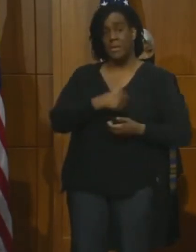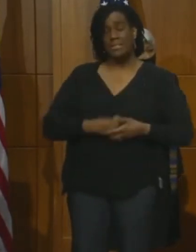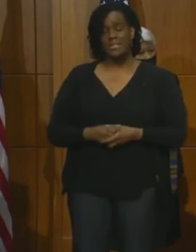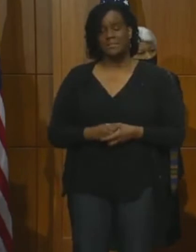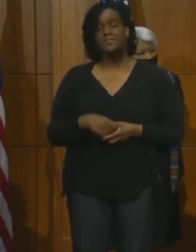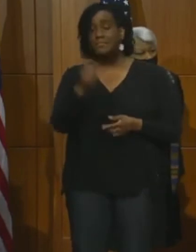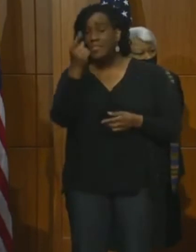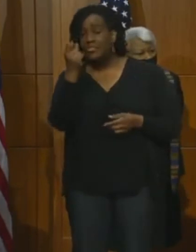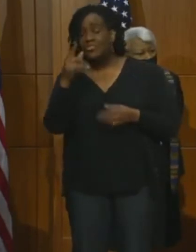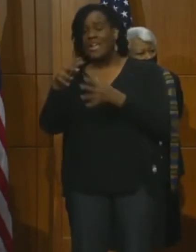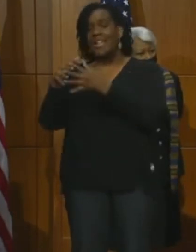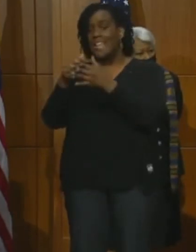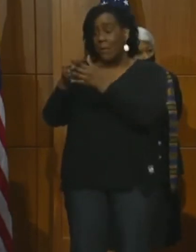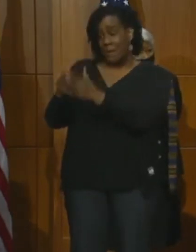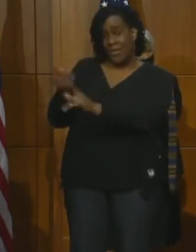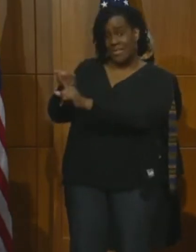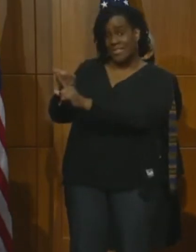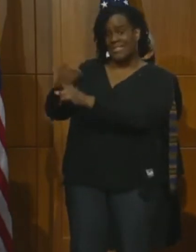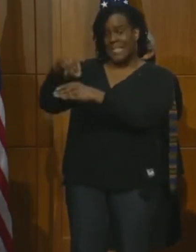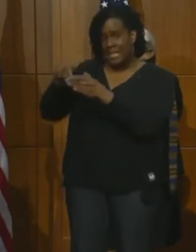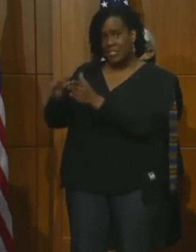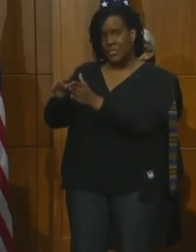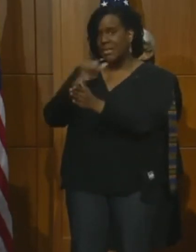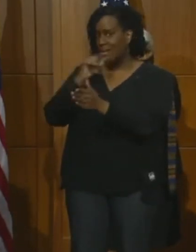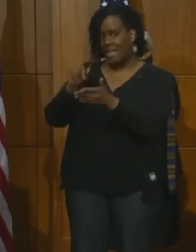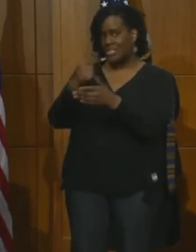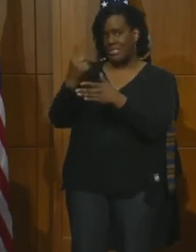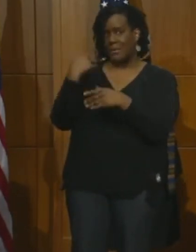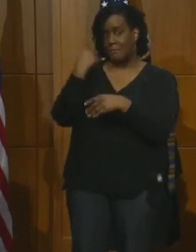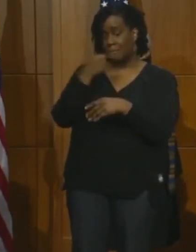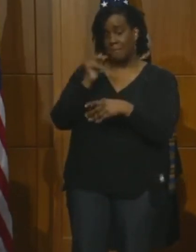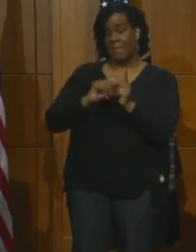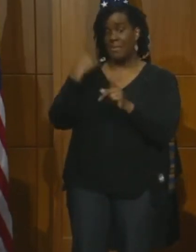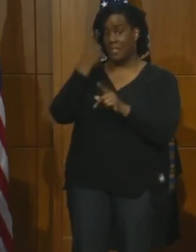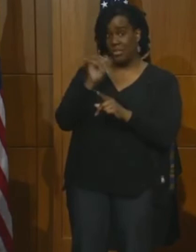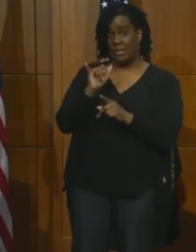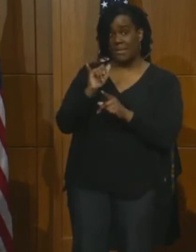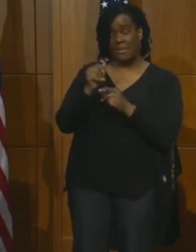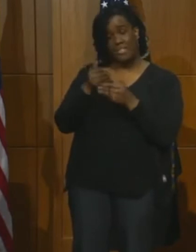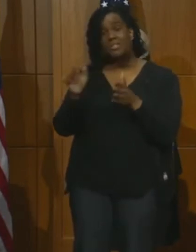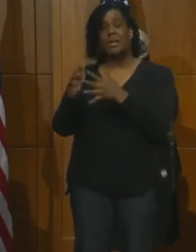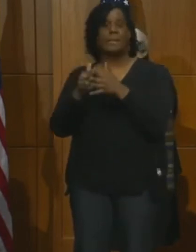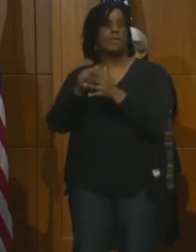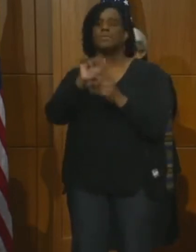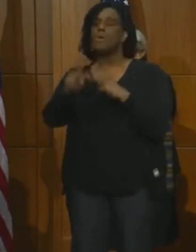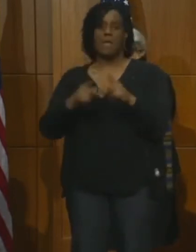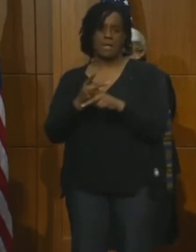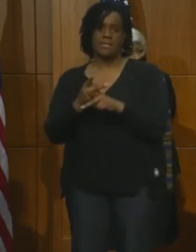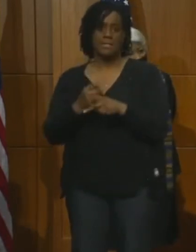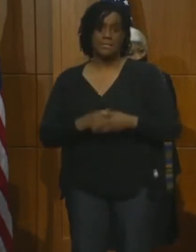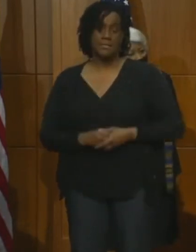By the way, those are Americans in the streets, not just people who look like me. Those are Americans, all types.